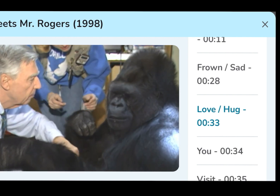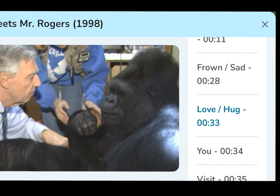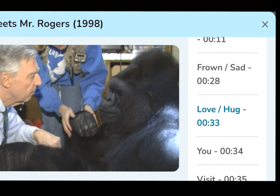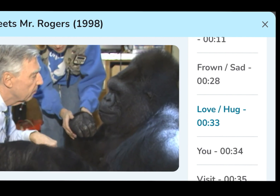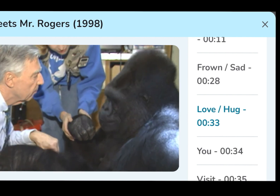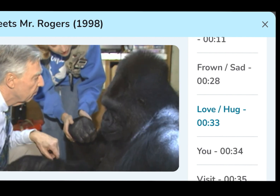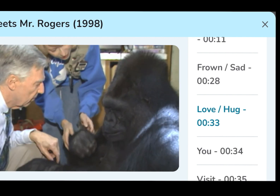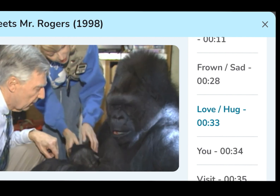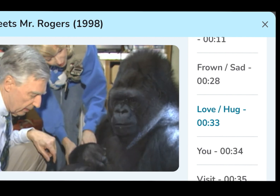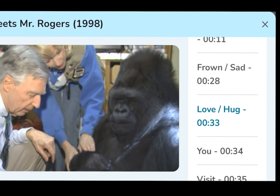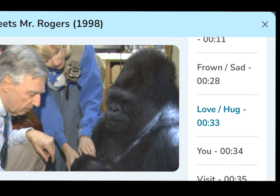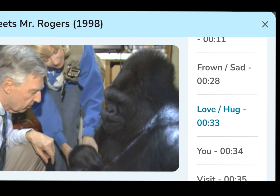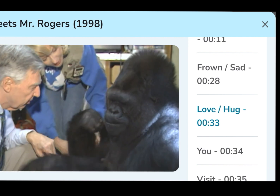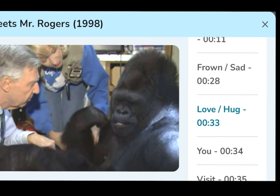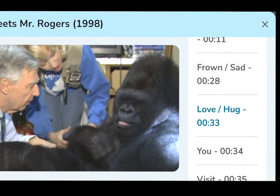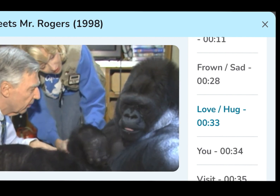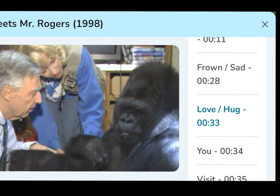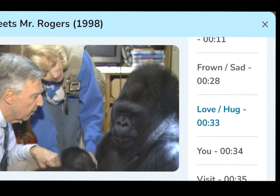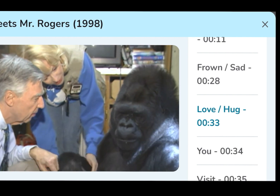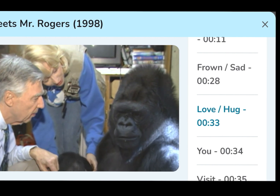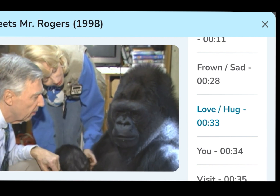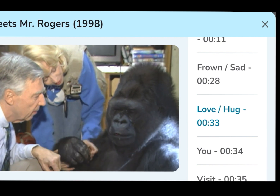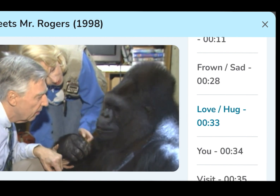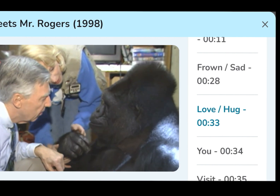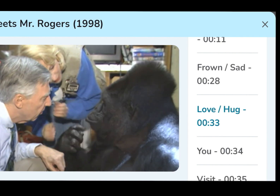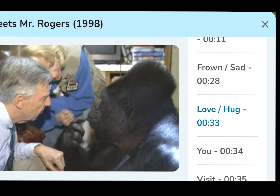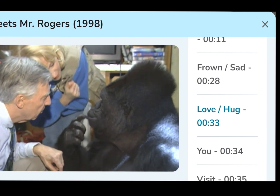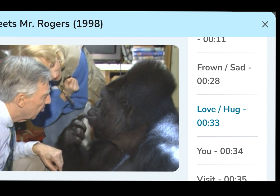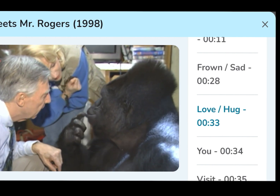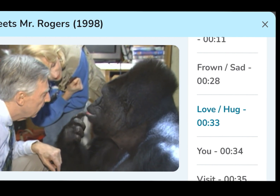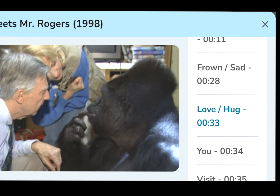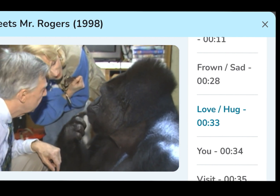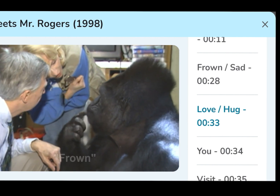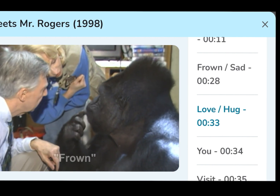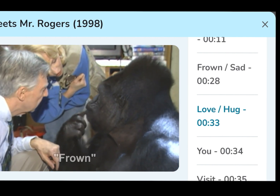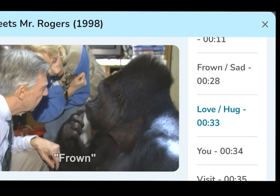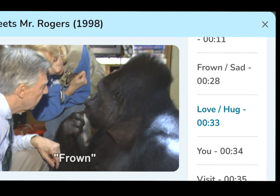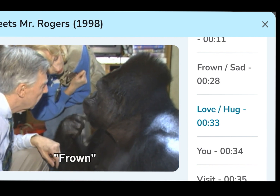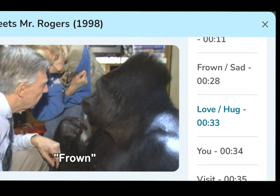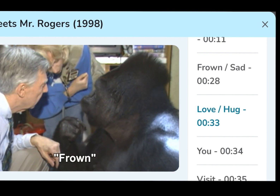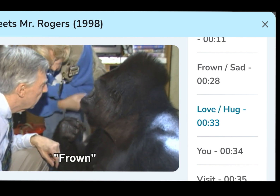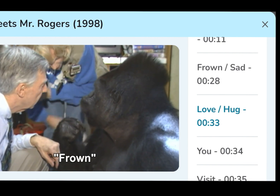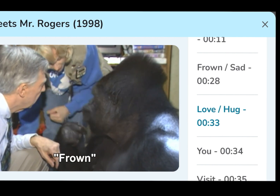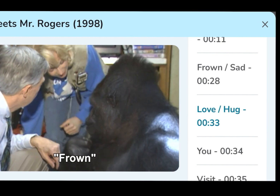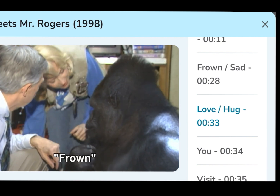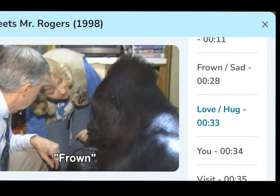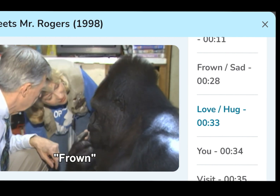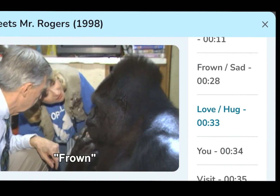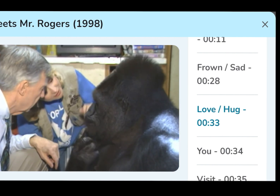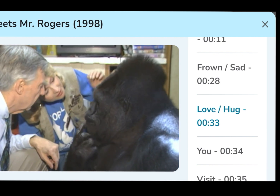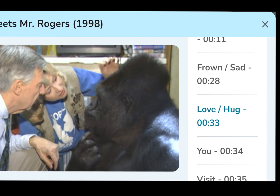That's a sun. It looks like a flower, though. It does look like can a flower. Can we talk a little bit about love? Rome? Oh,